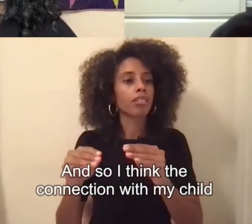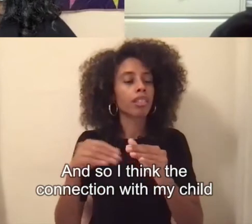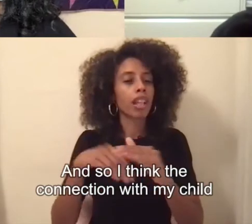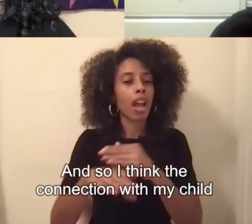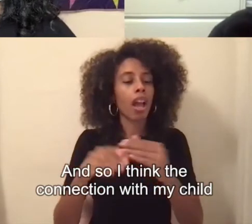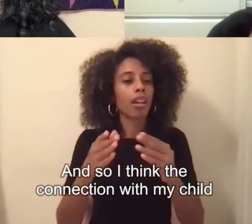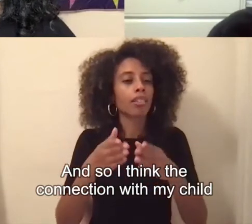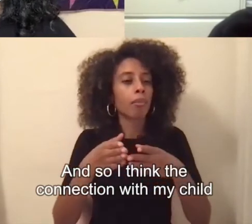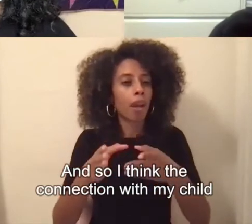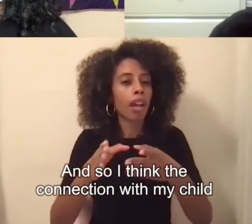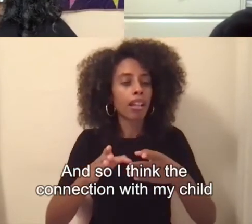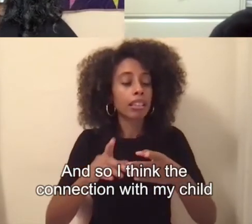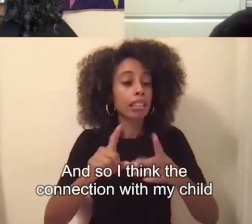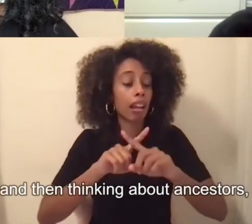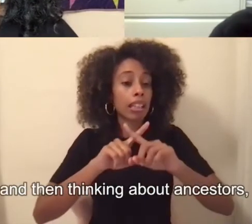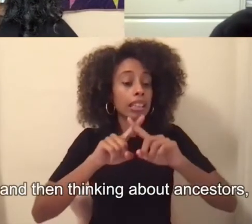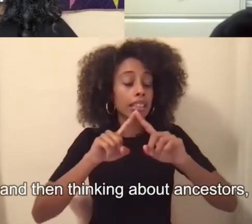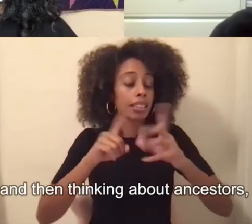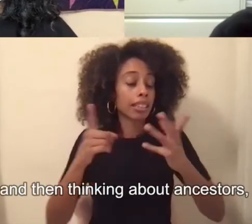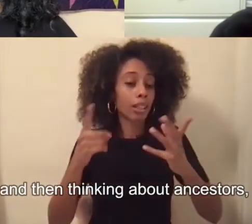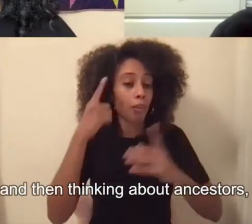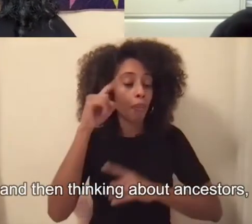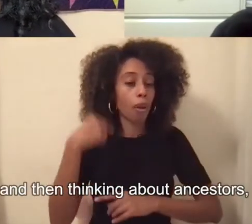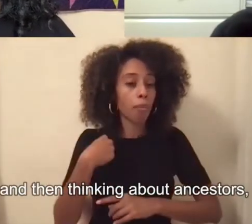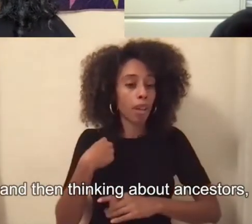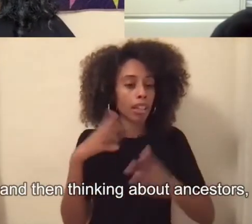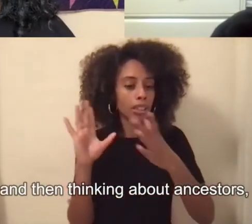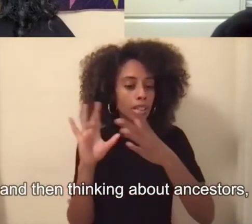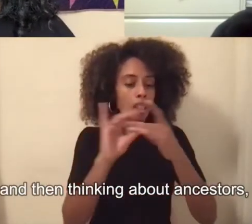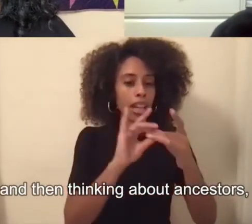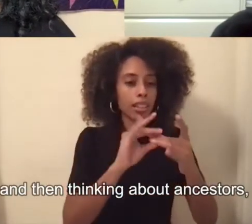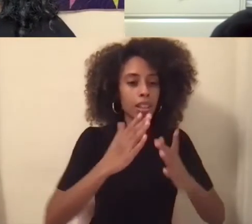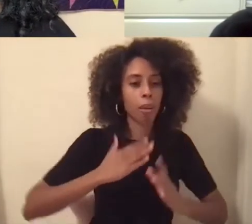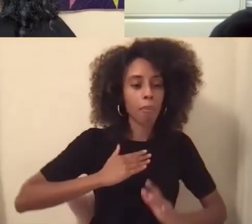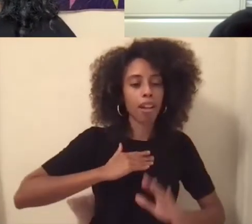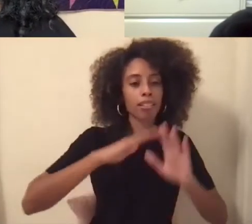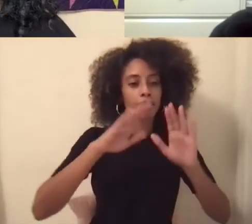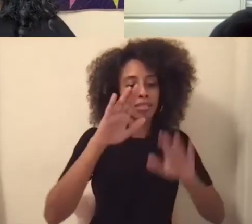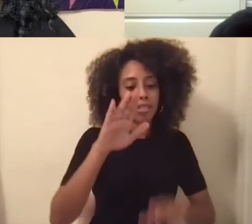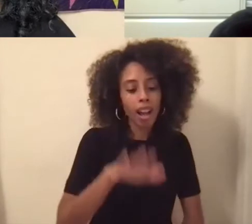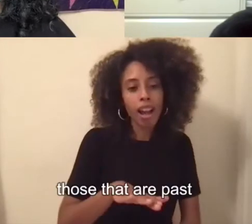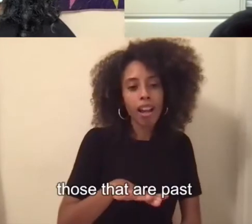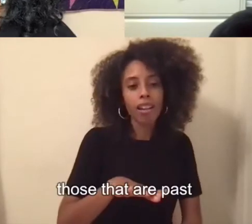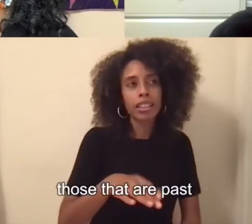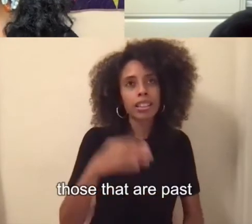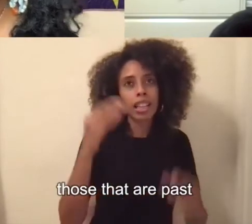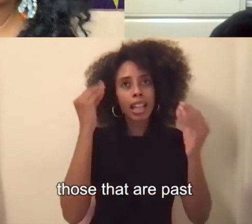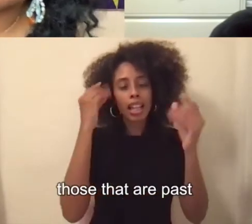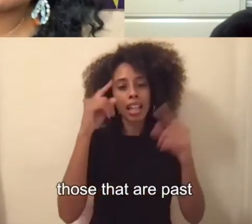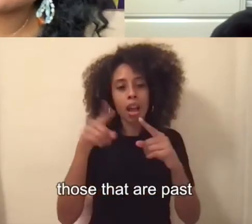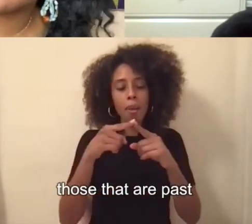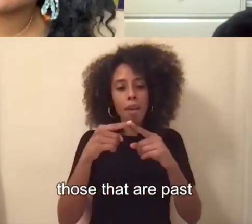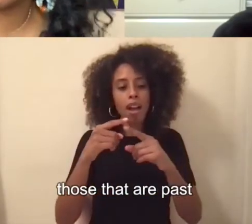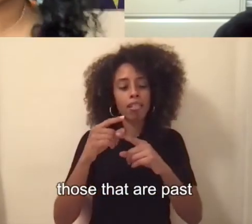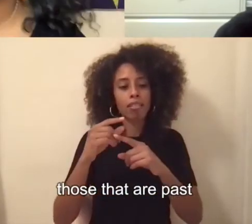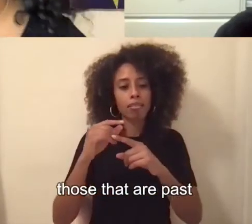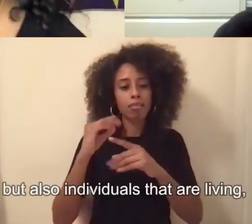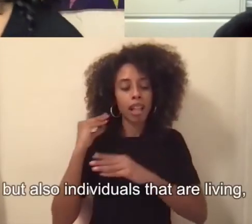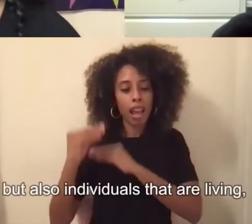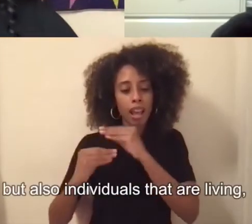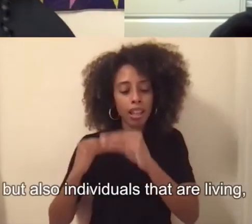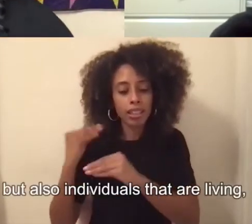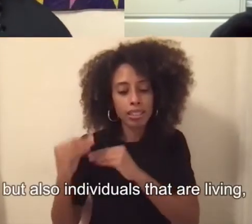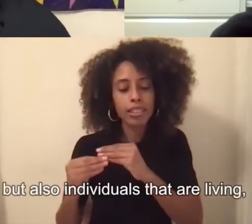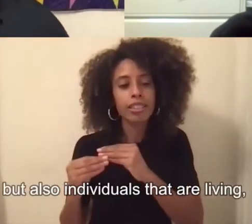the kind of connection with my child, and then thinking about ancestors, those that are, you know, past,